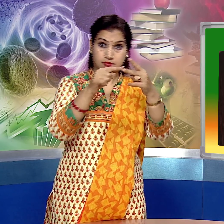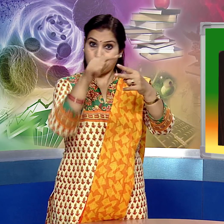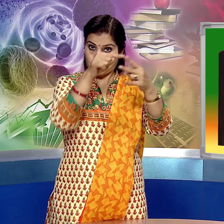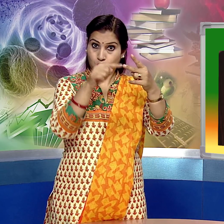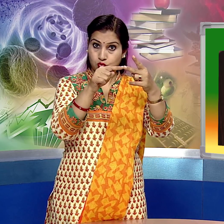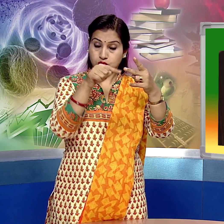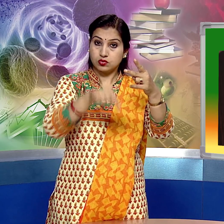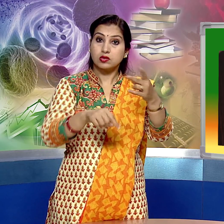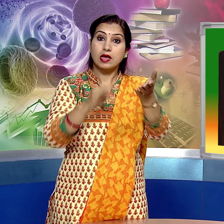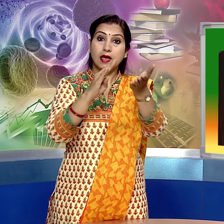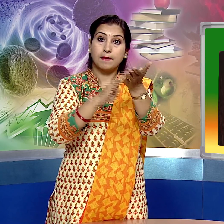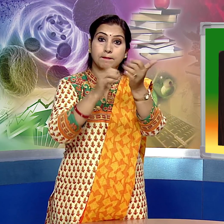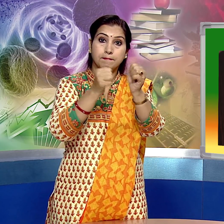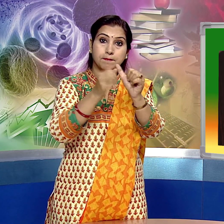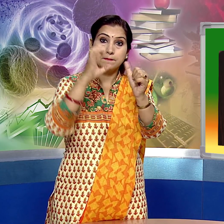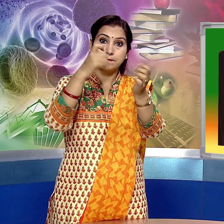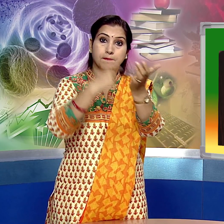Both of them are macro minerals.